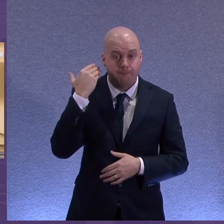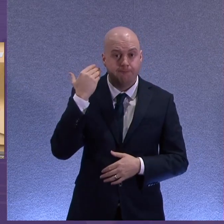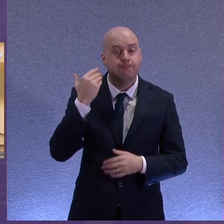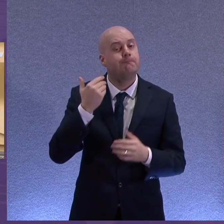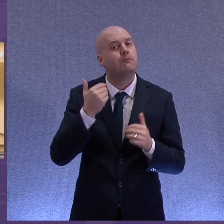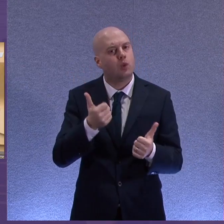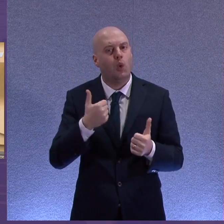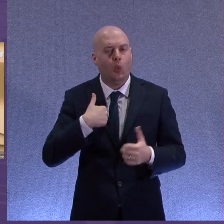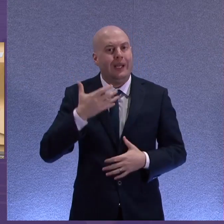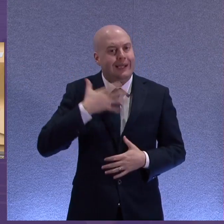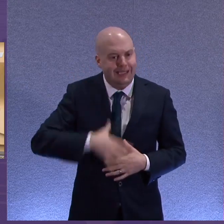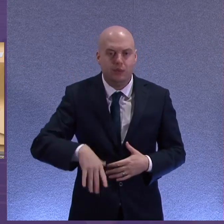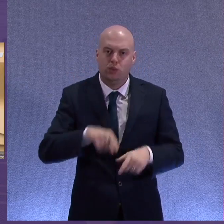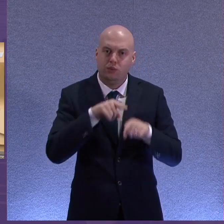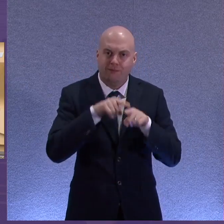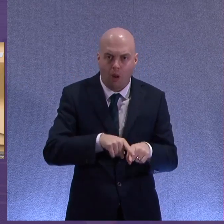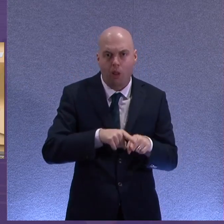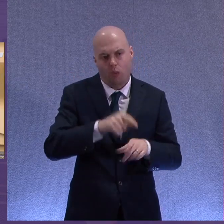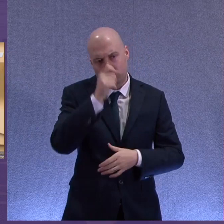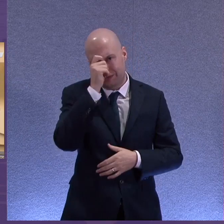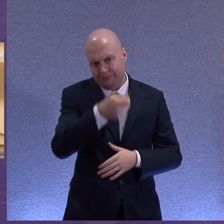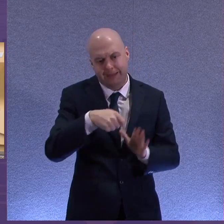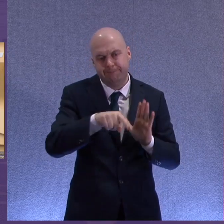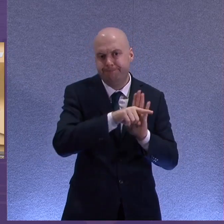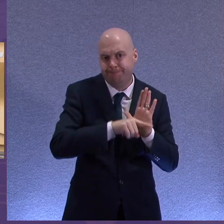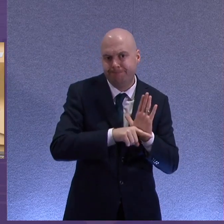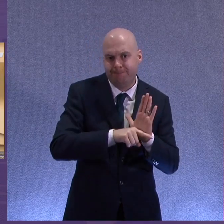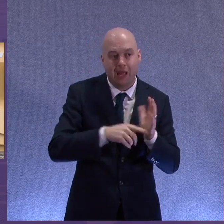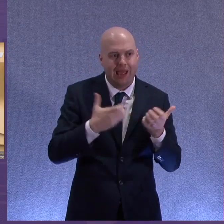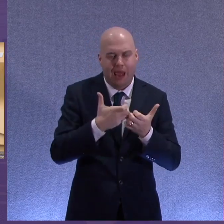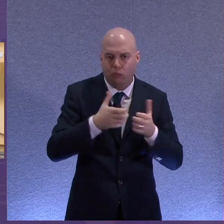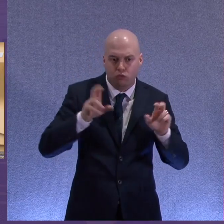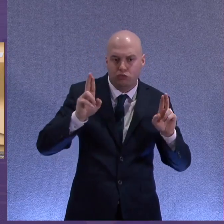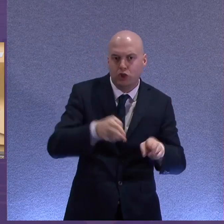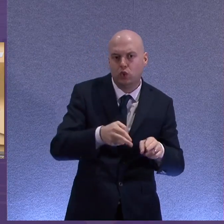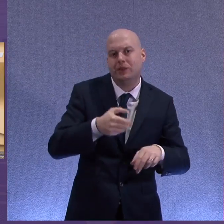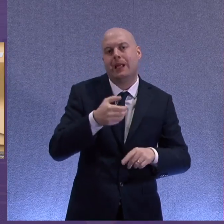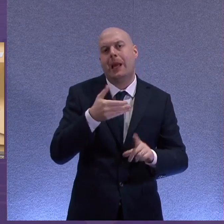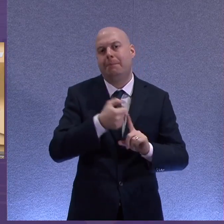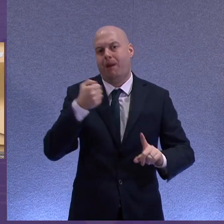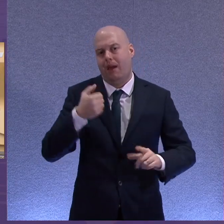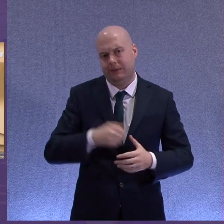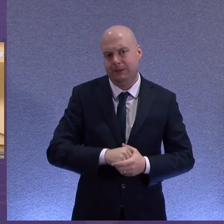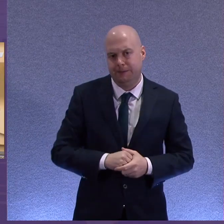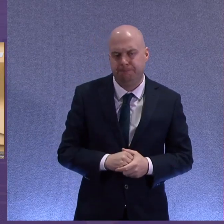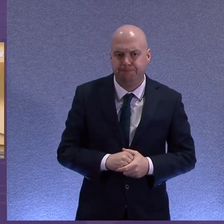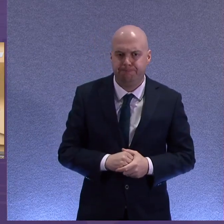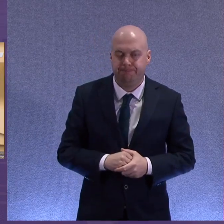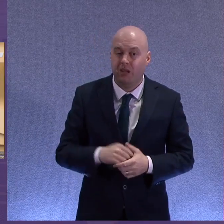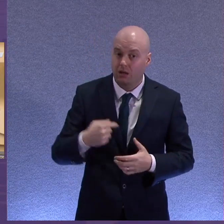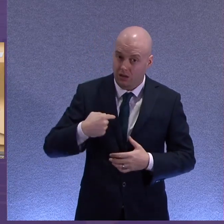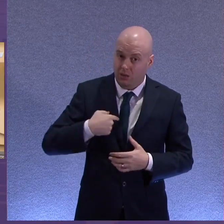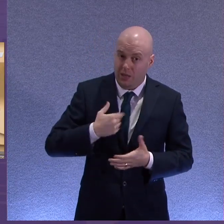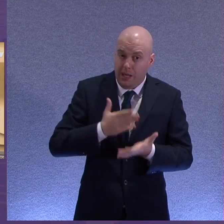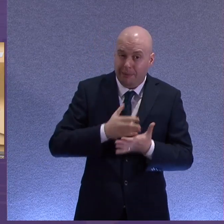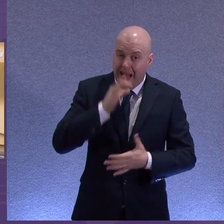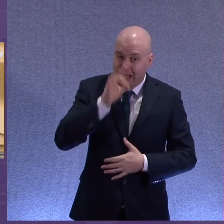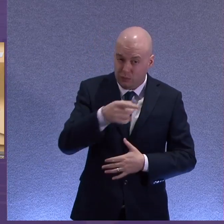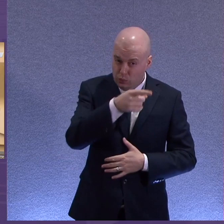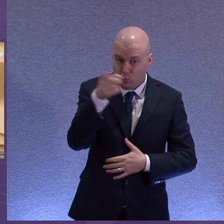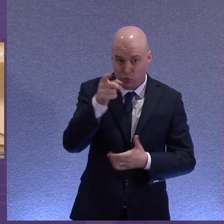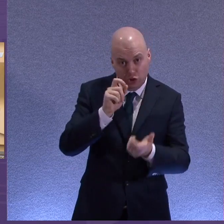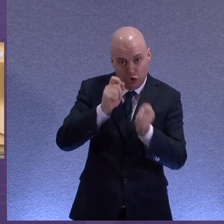impact must reflect its magnitude. The changes we're asking people to make to their lives, difficult though they are,